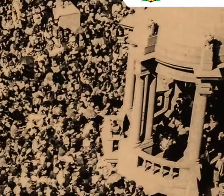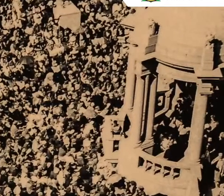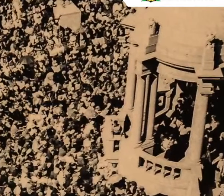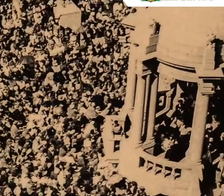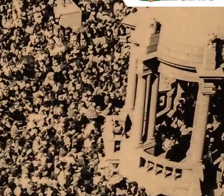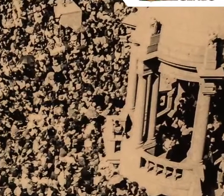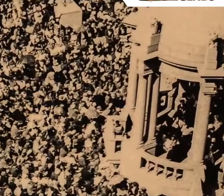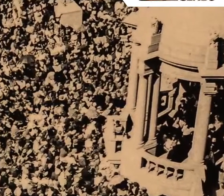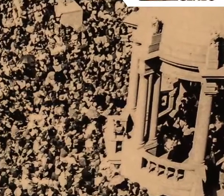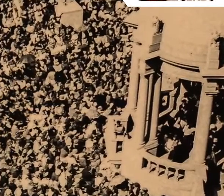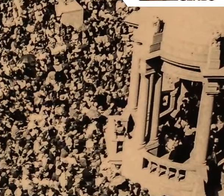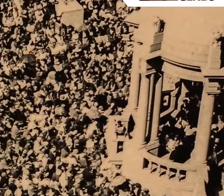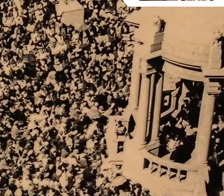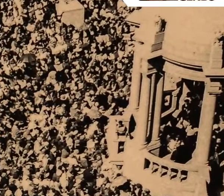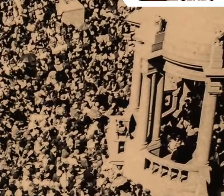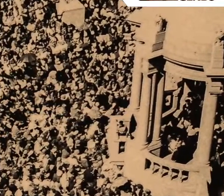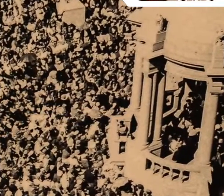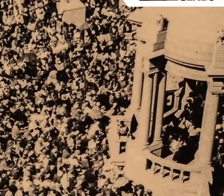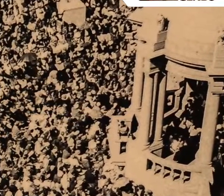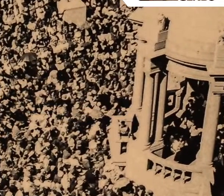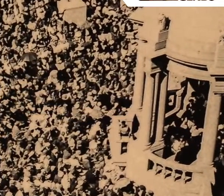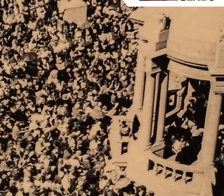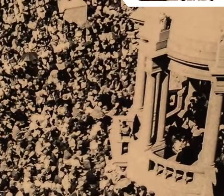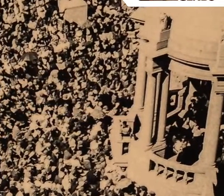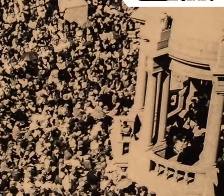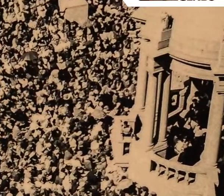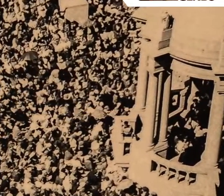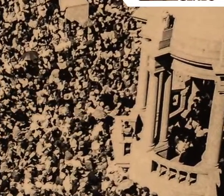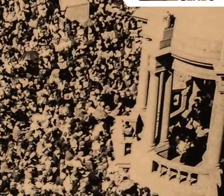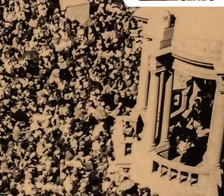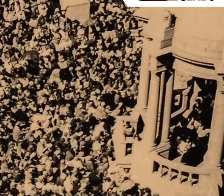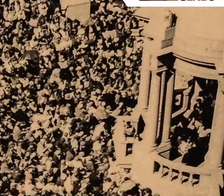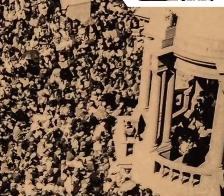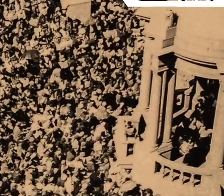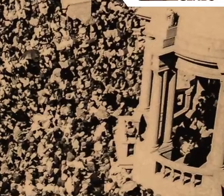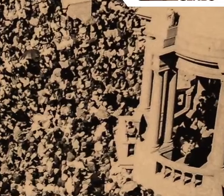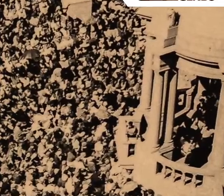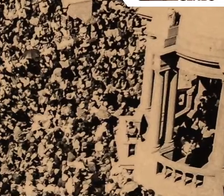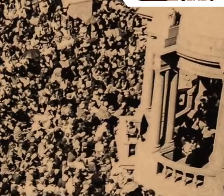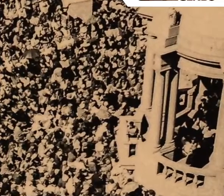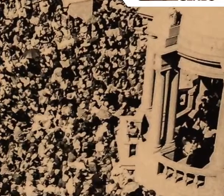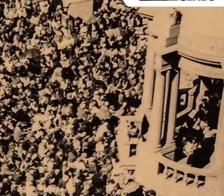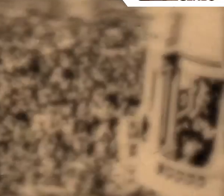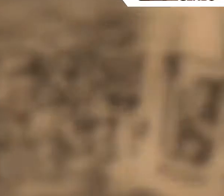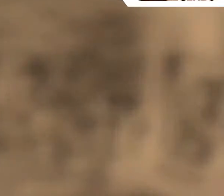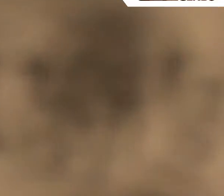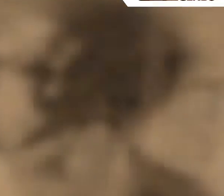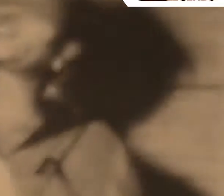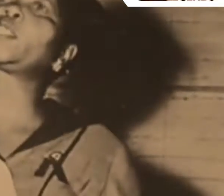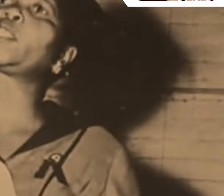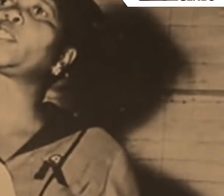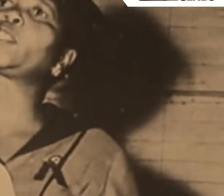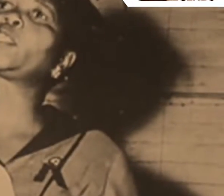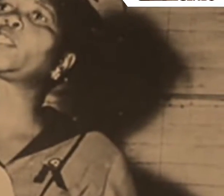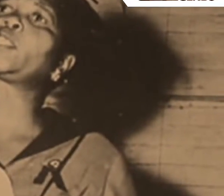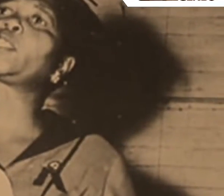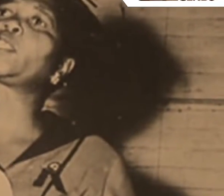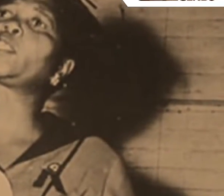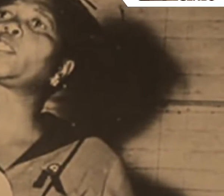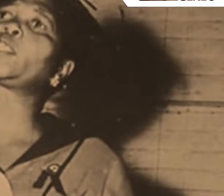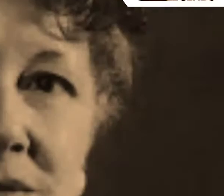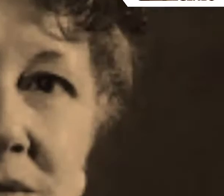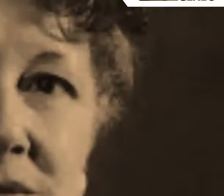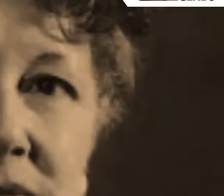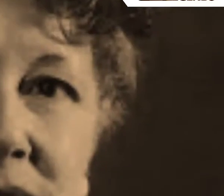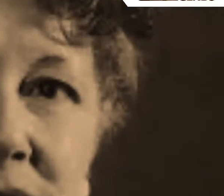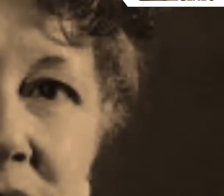the Union buildings in Pretoria to protest against the past laws. Aunt Lily, along with Mama Lillian